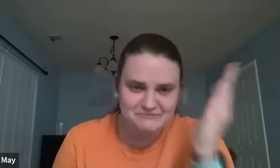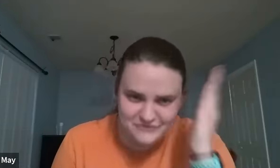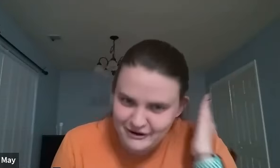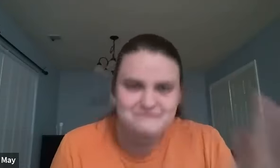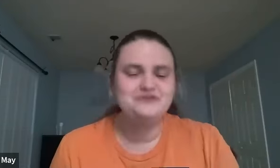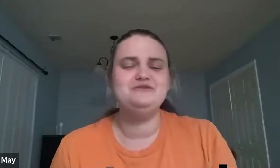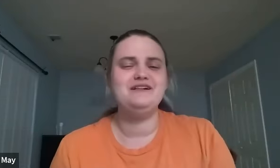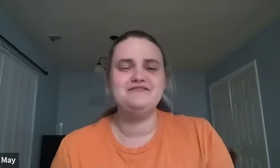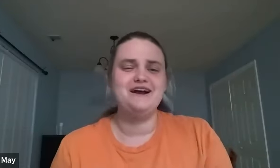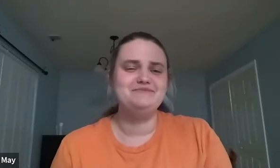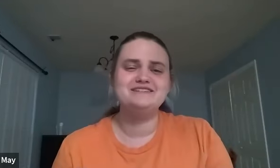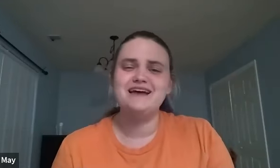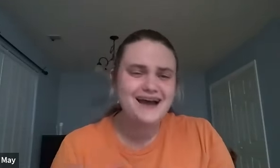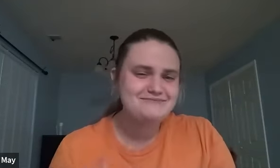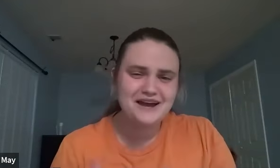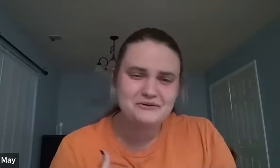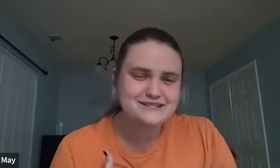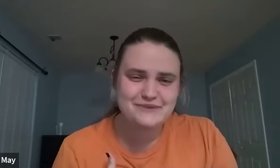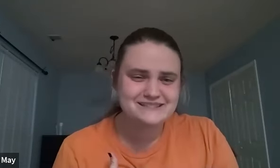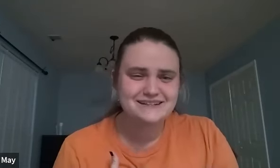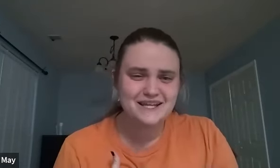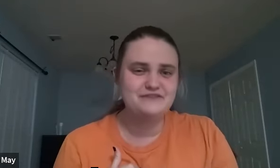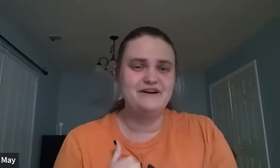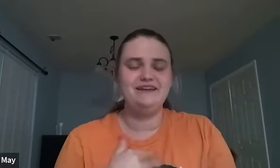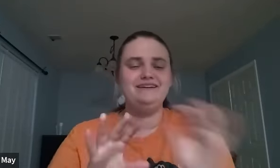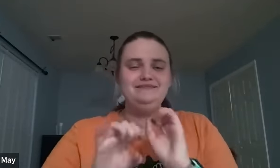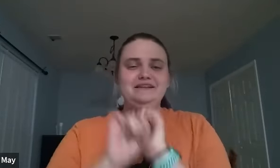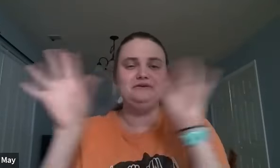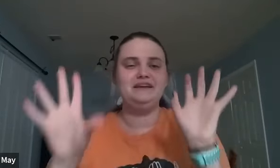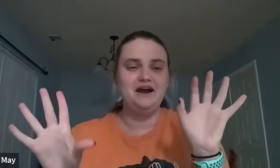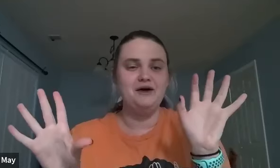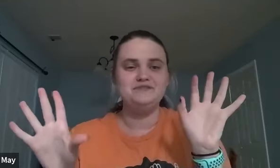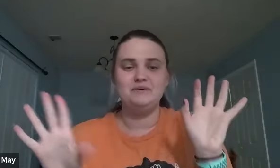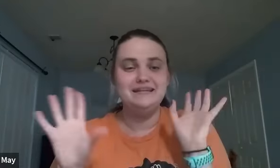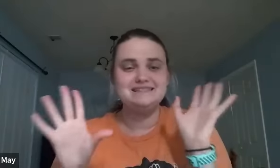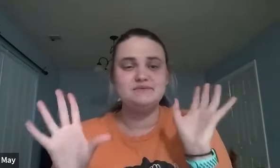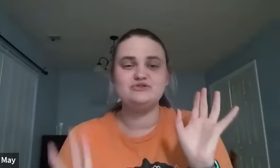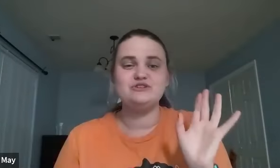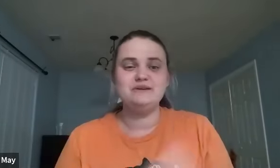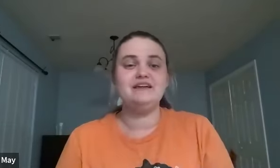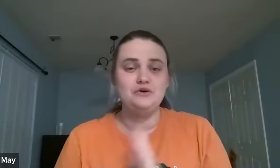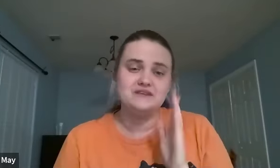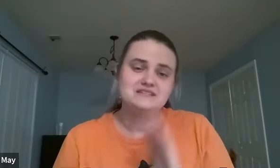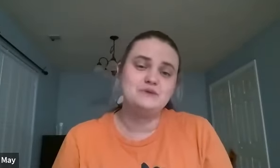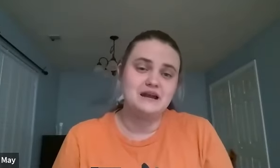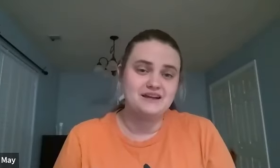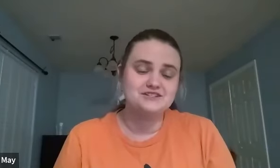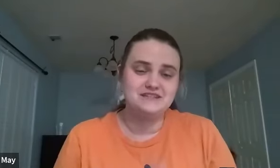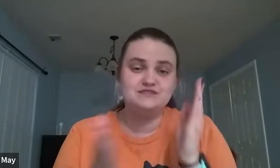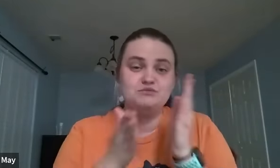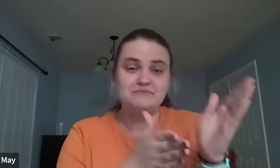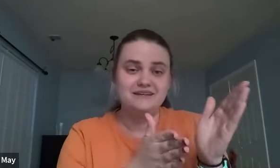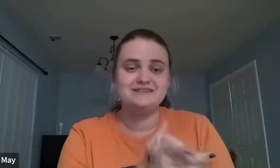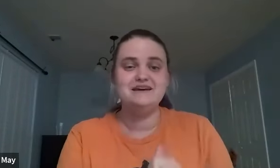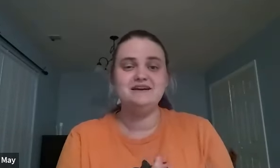I'm grateful you clarified, because I'm not always the best at clarifying and clearing it up. So I need someone who's going to be like, no, this is what this is what it means. Because